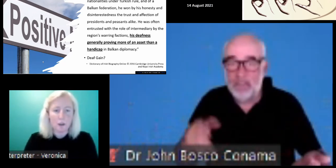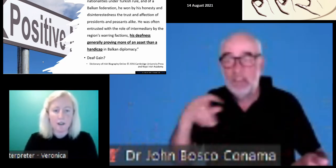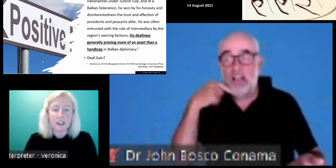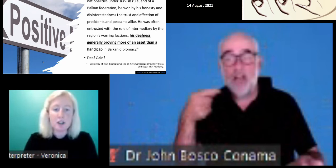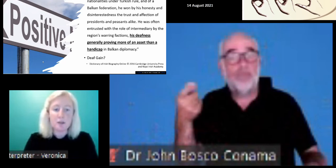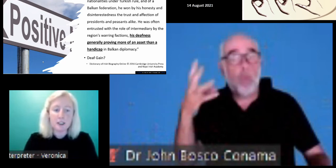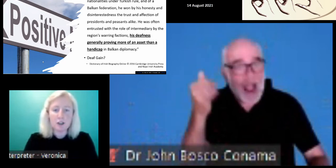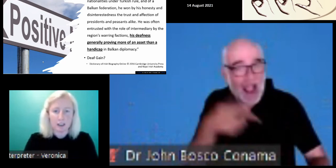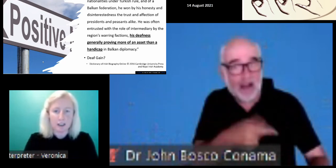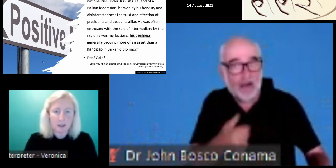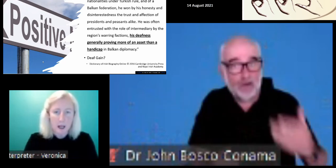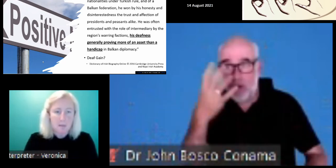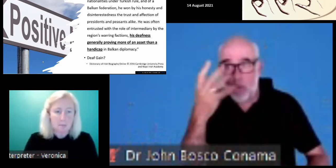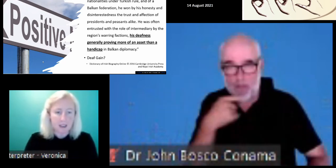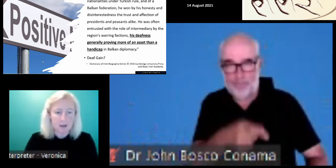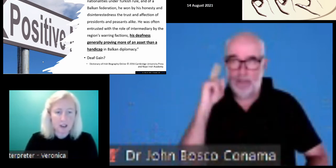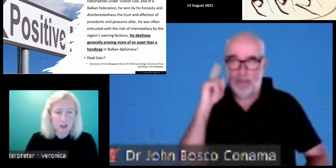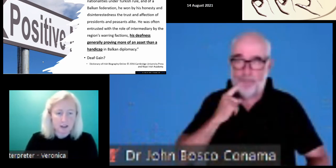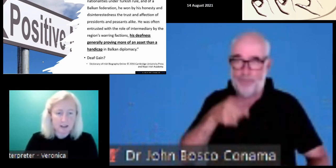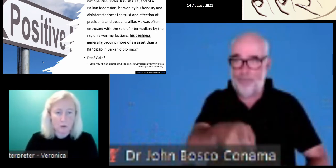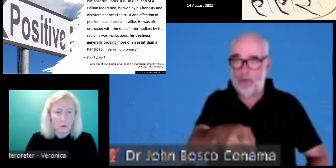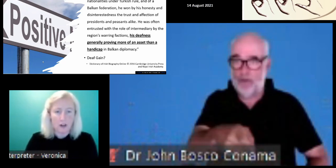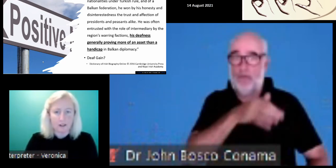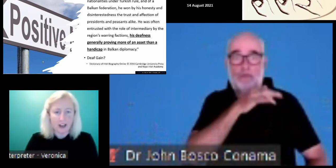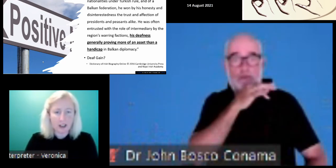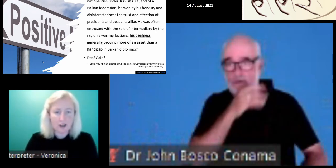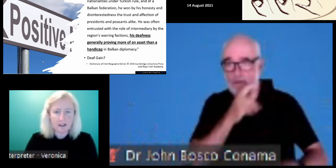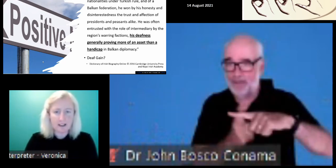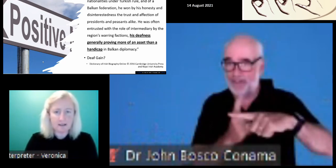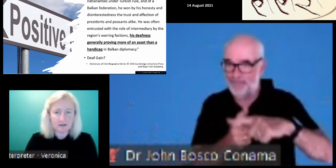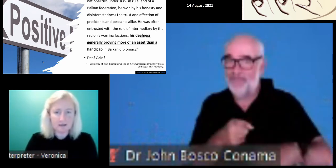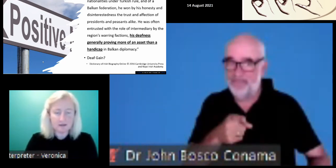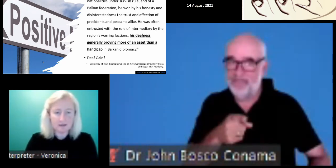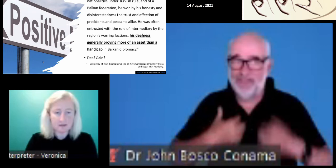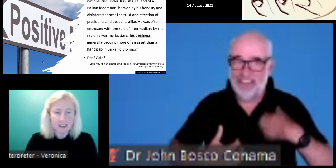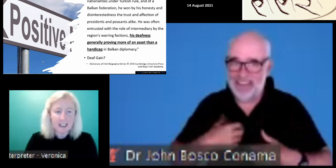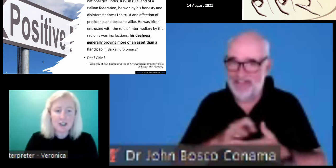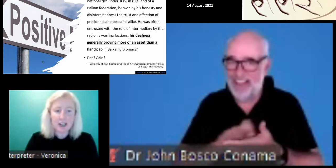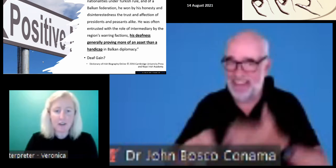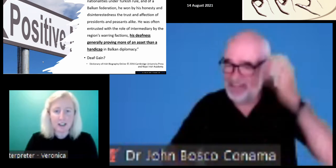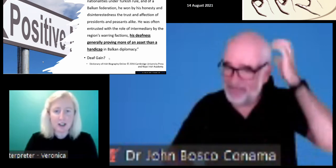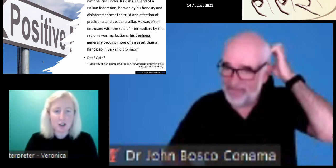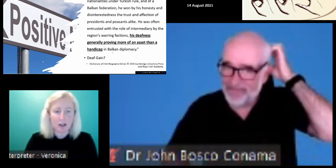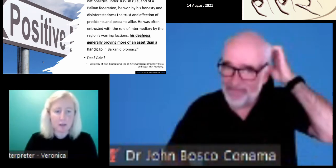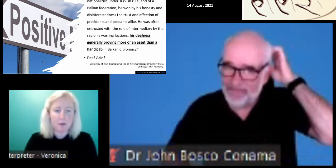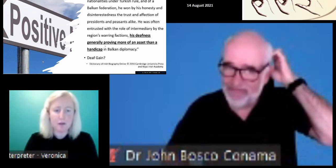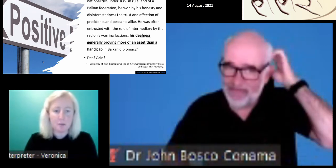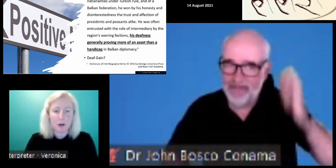of intermediary by the region's warring factions. His deafness generally proven more of